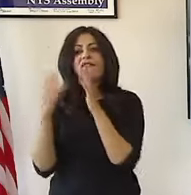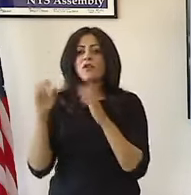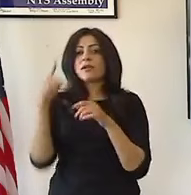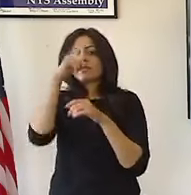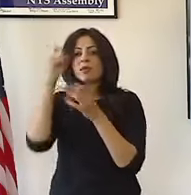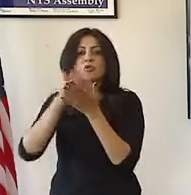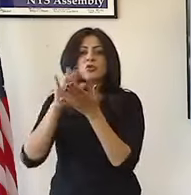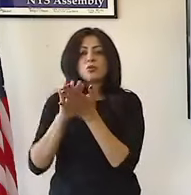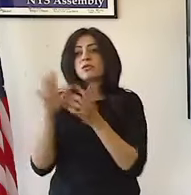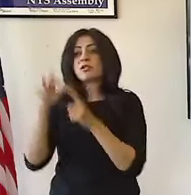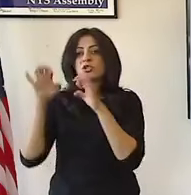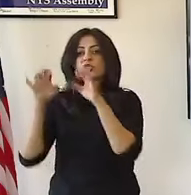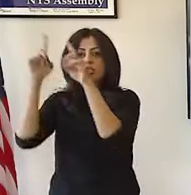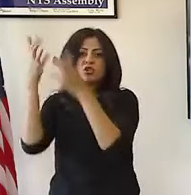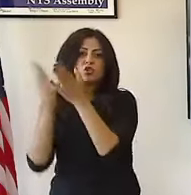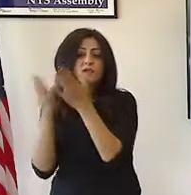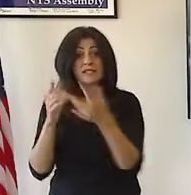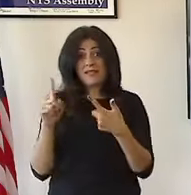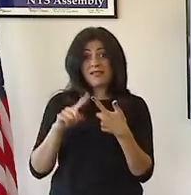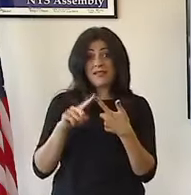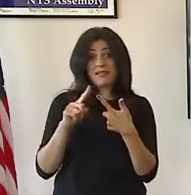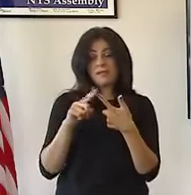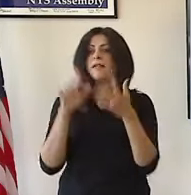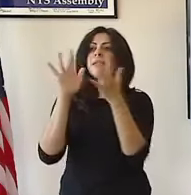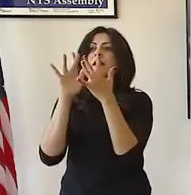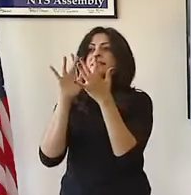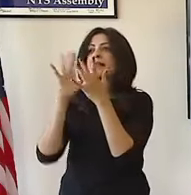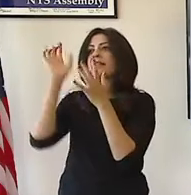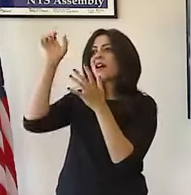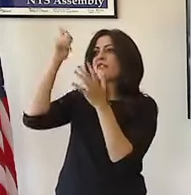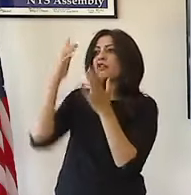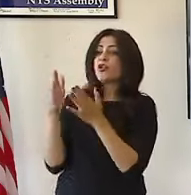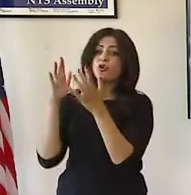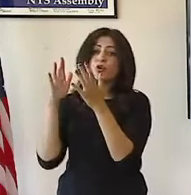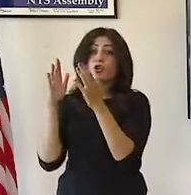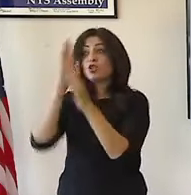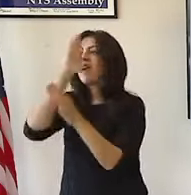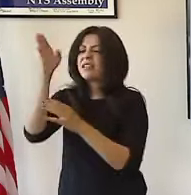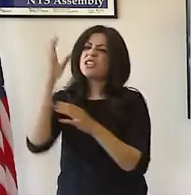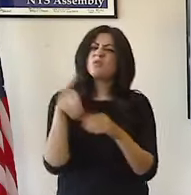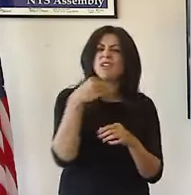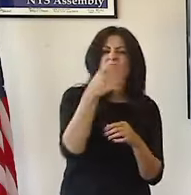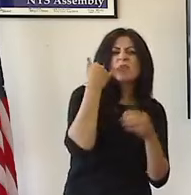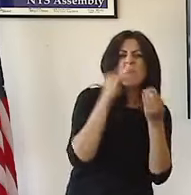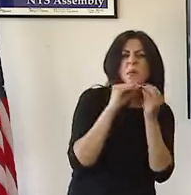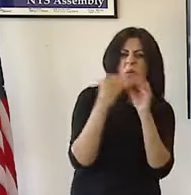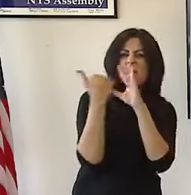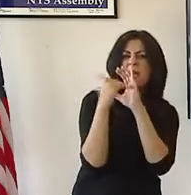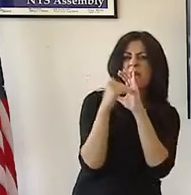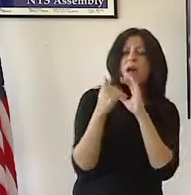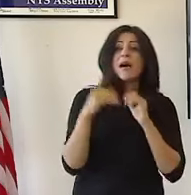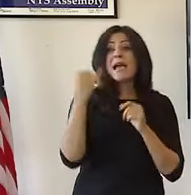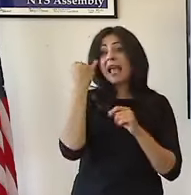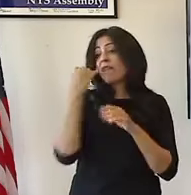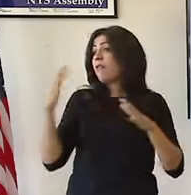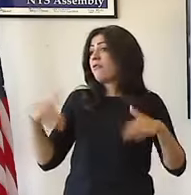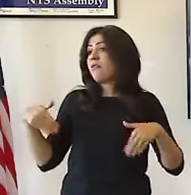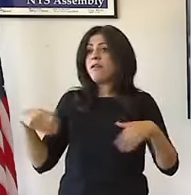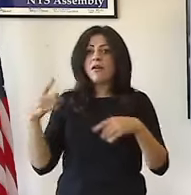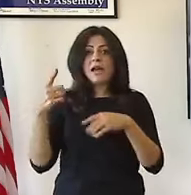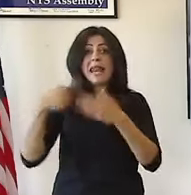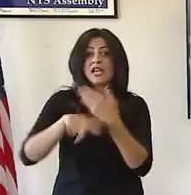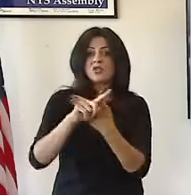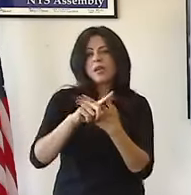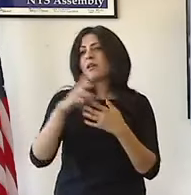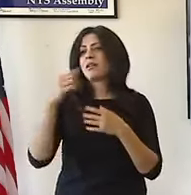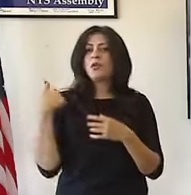education services. 2, you can reach out to the governor directly and we'll give you that email and phone number. And because if that doesn't happen by next week,